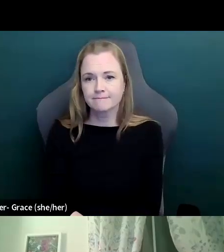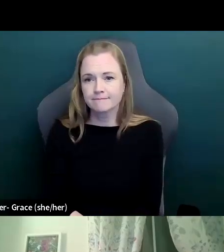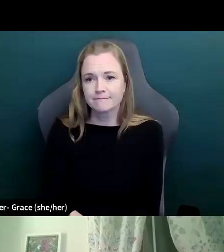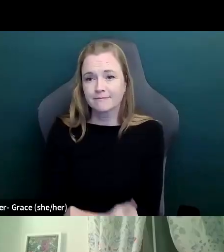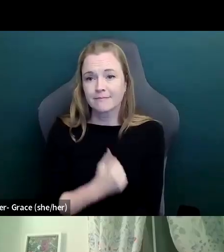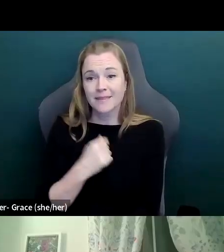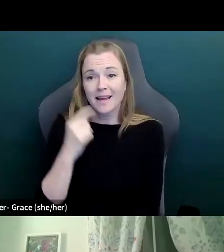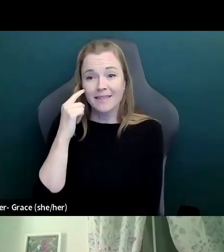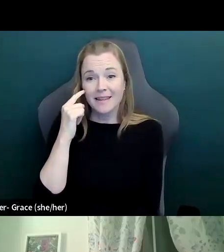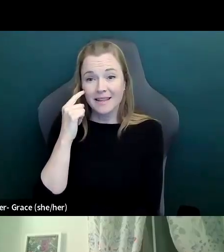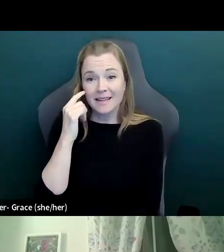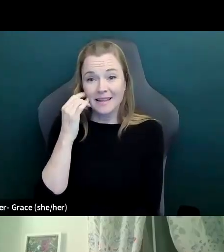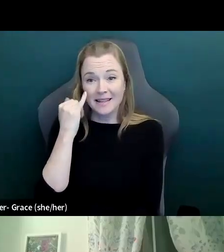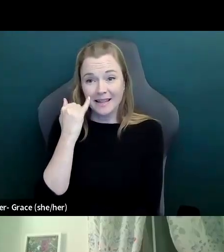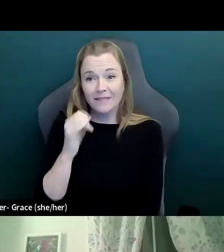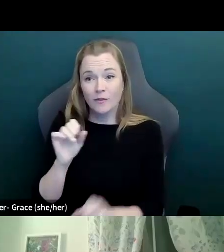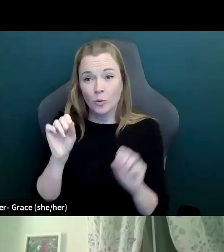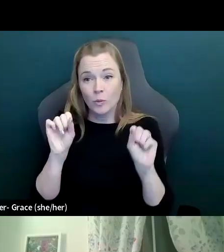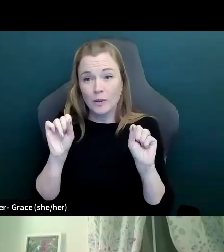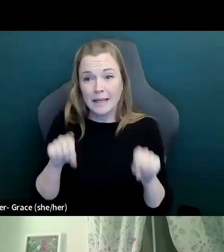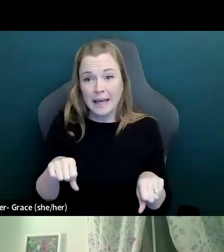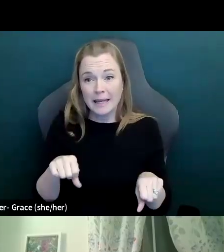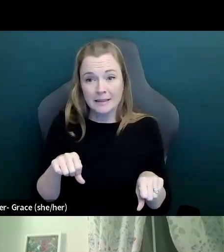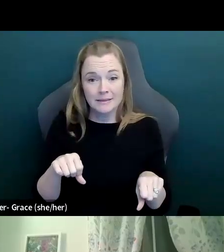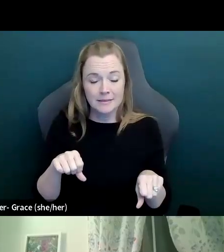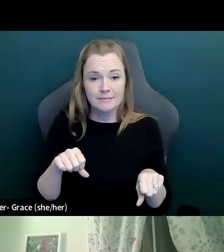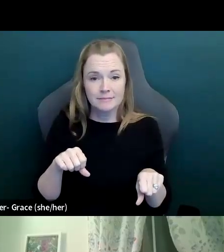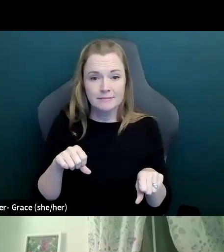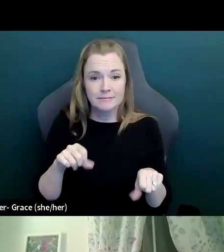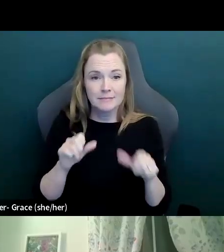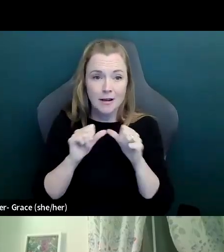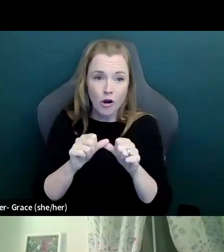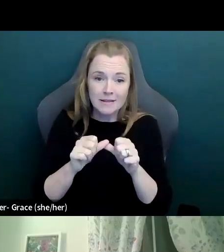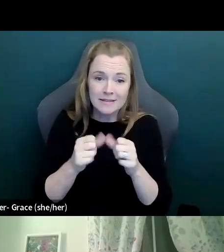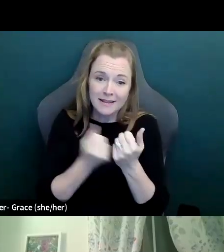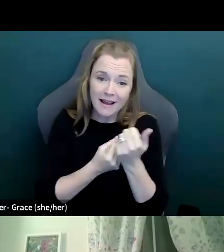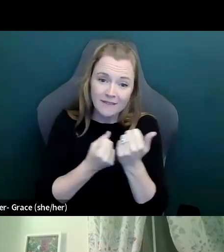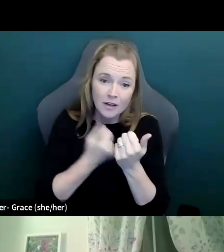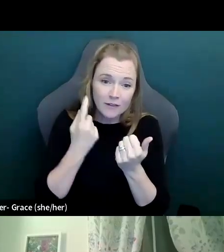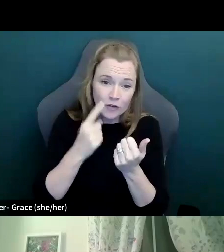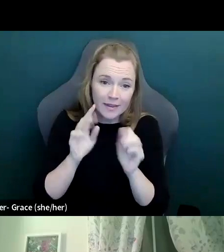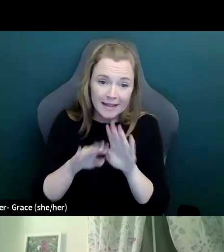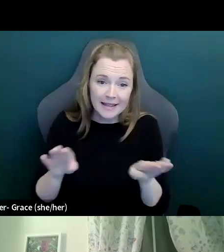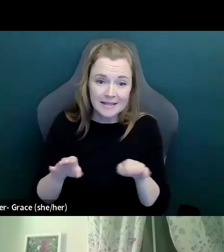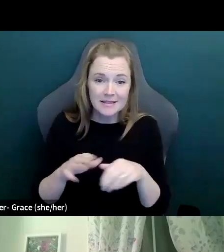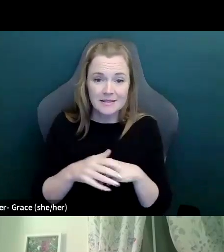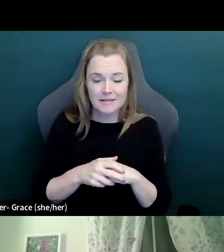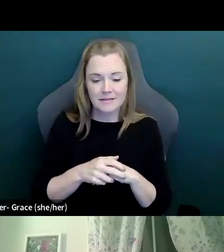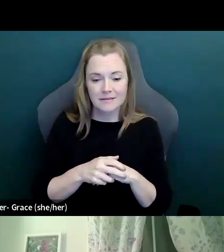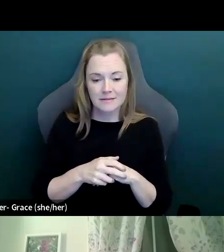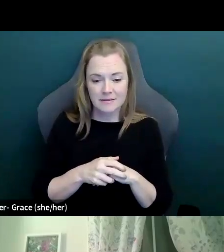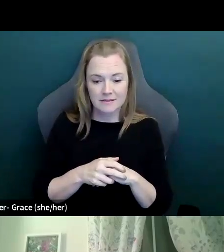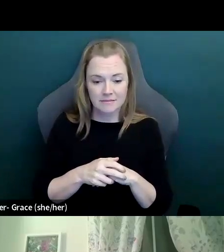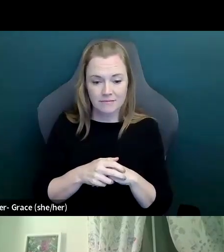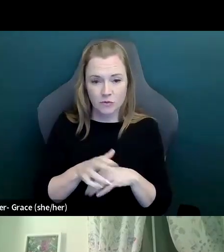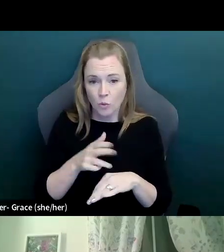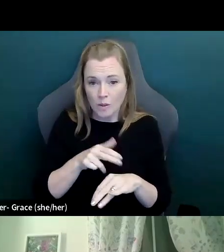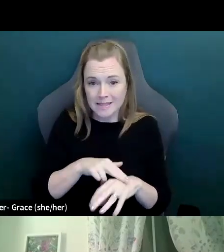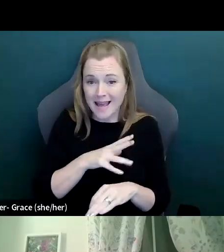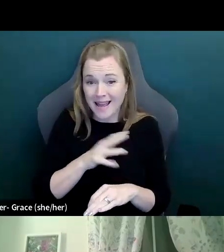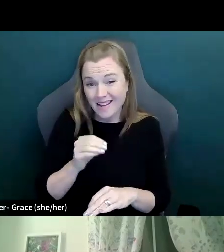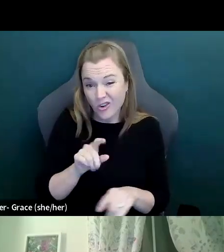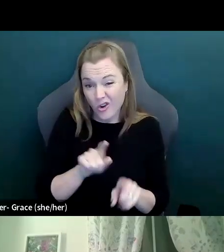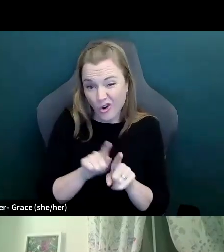we can put ourselves in that mode and, constantly advocate for our kids, of course, but also just know